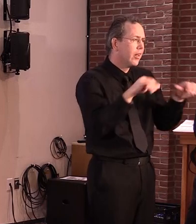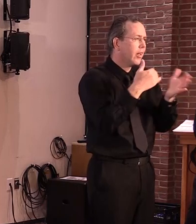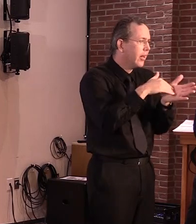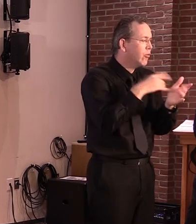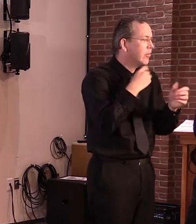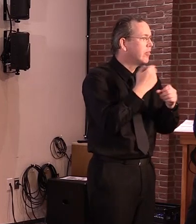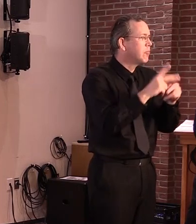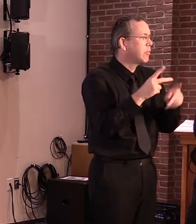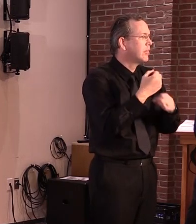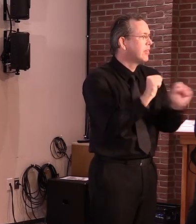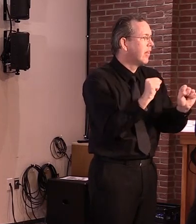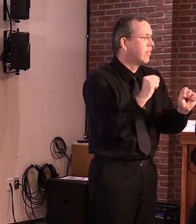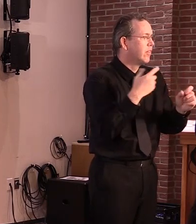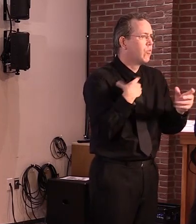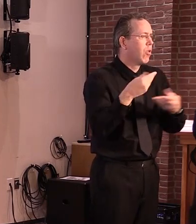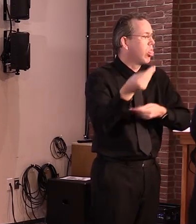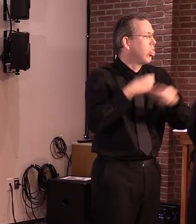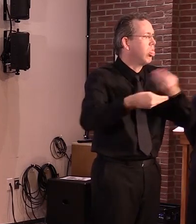Thank you.